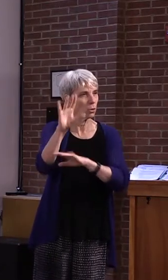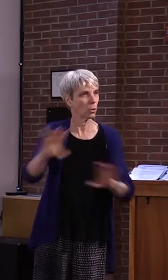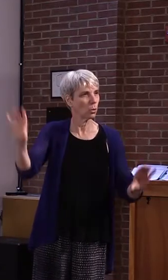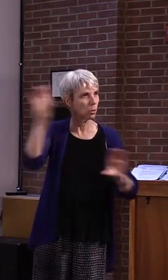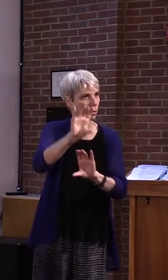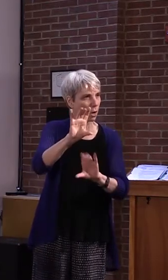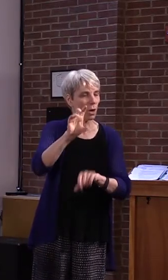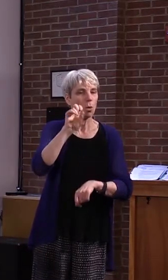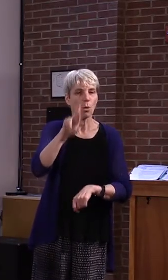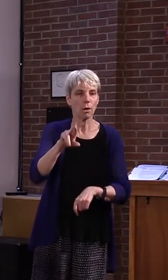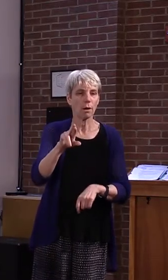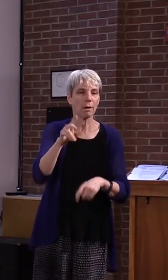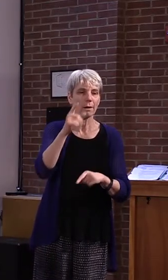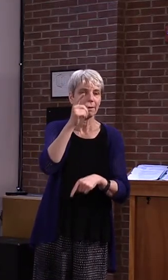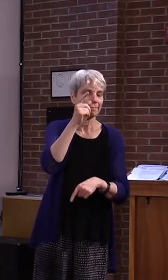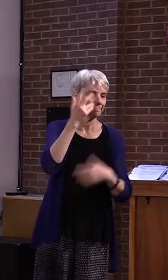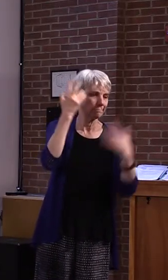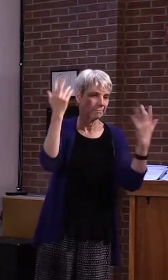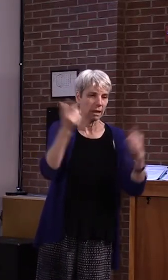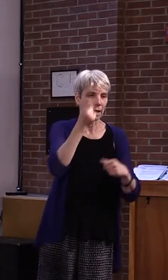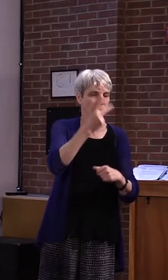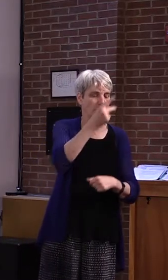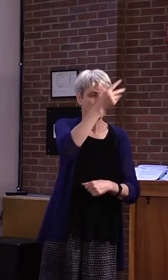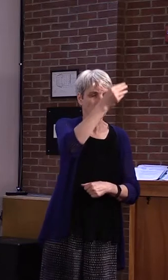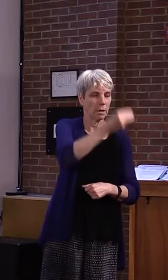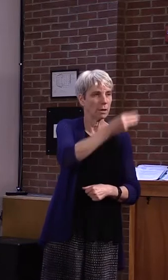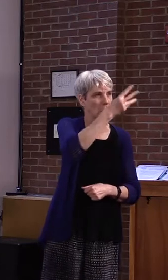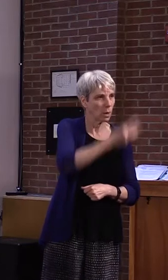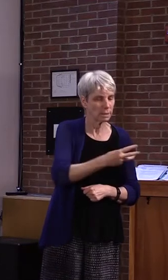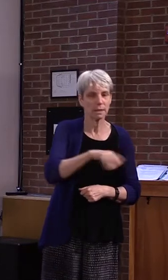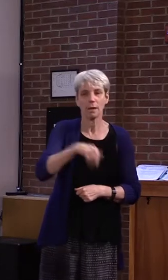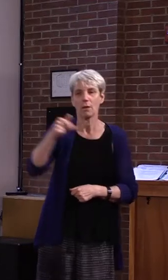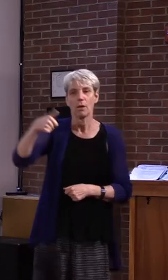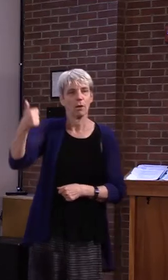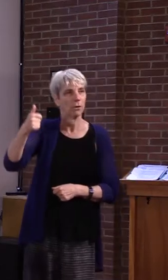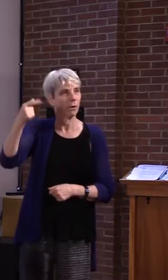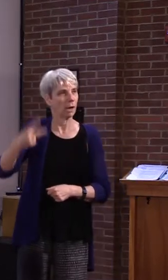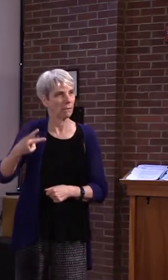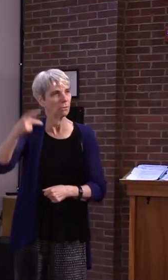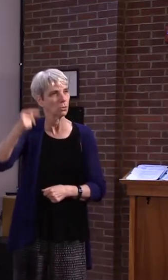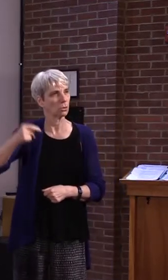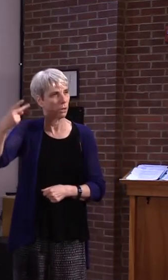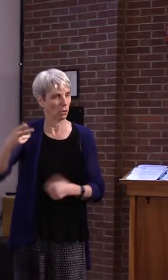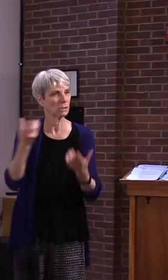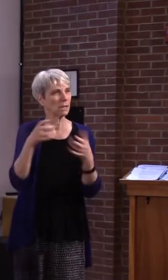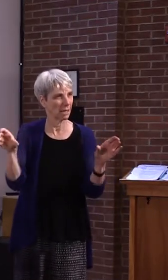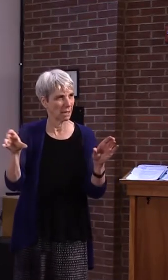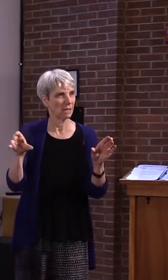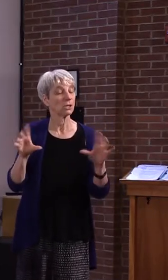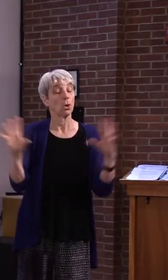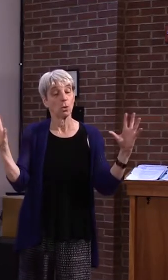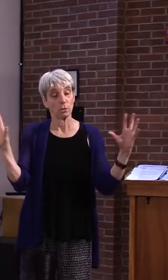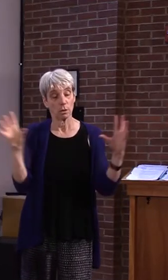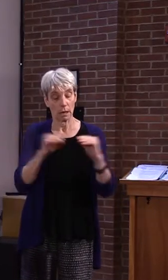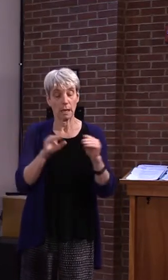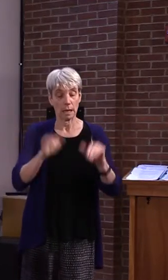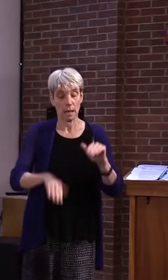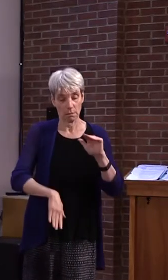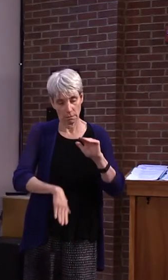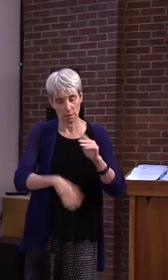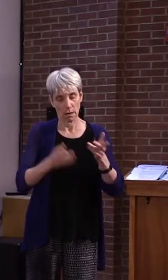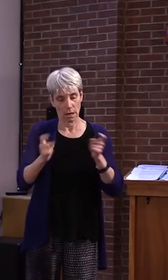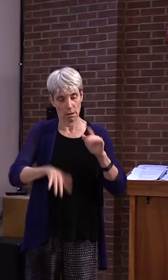different children will be attending. In terms, I forgot your question, Lola, I'm sorry.